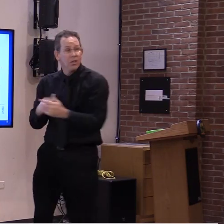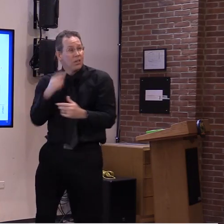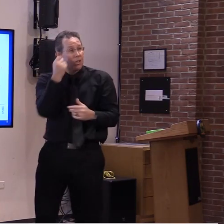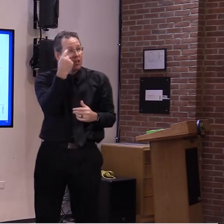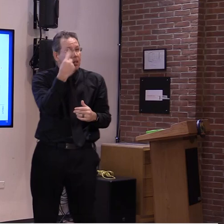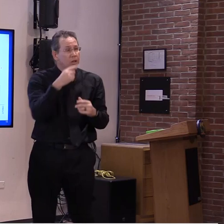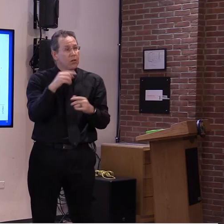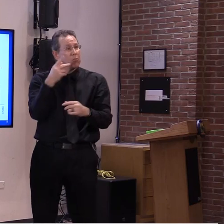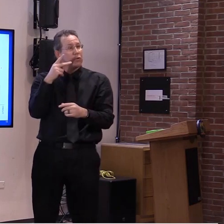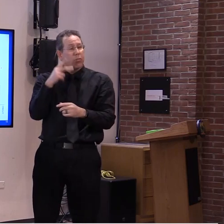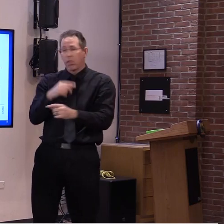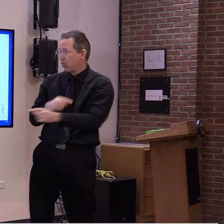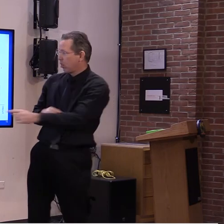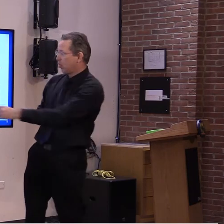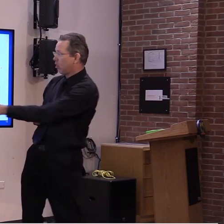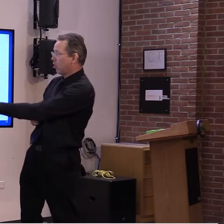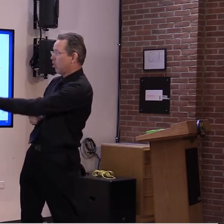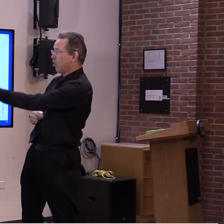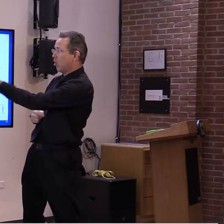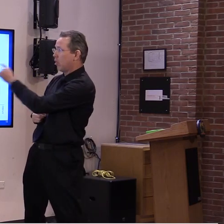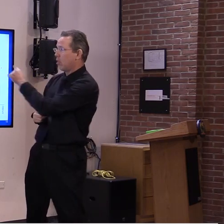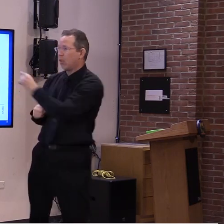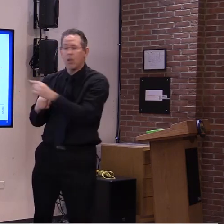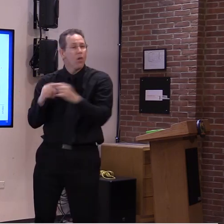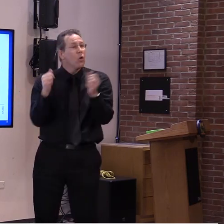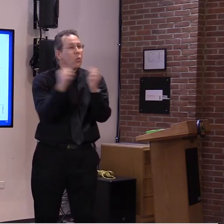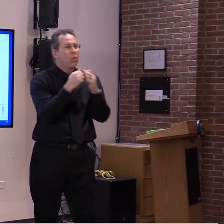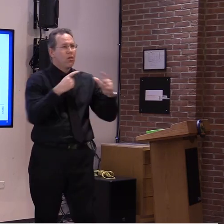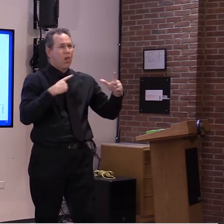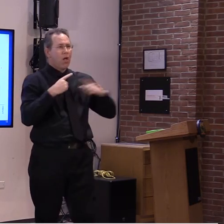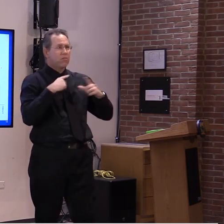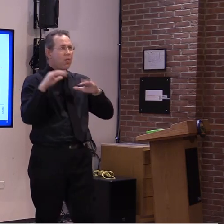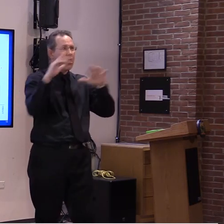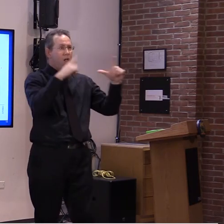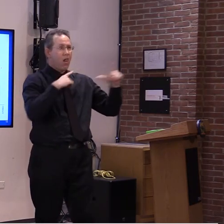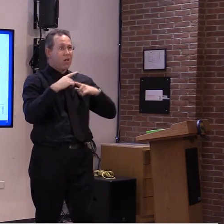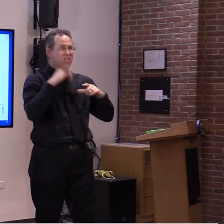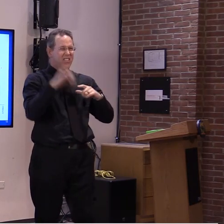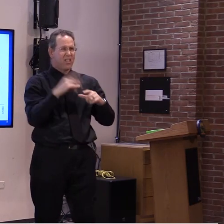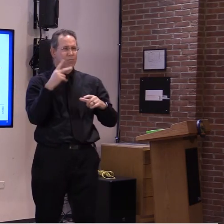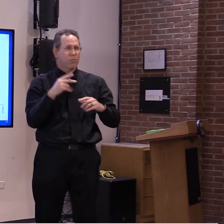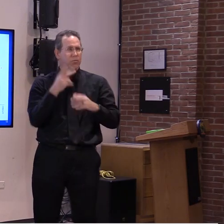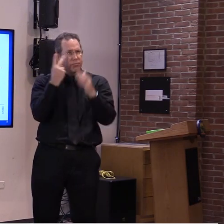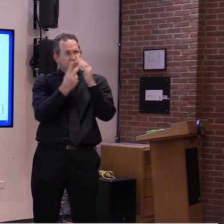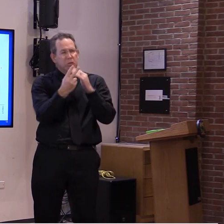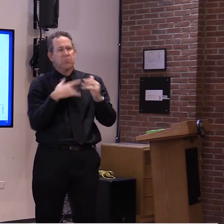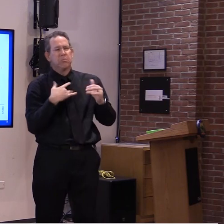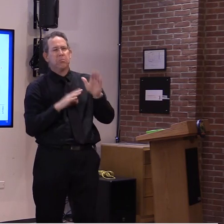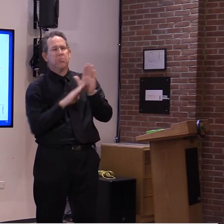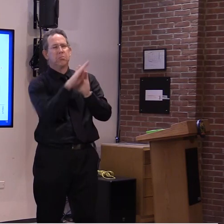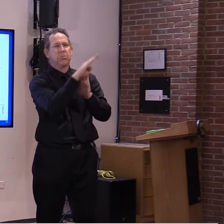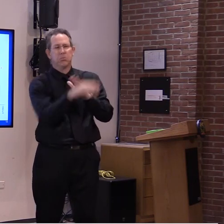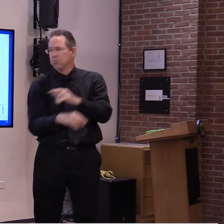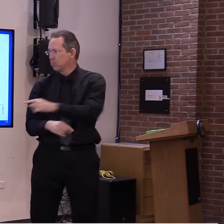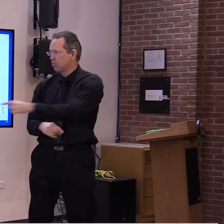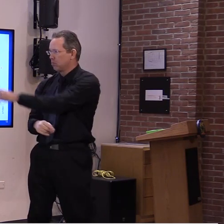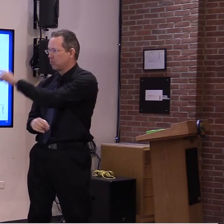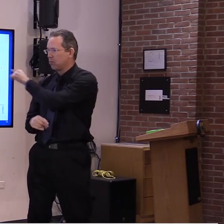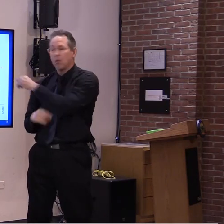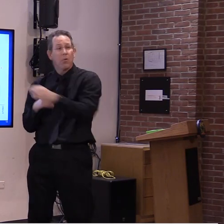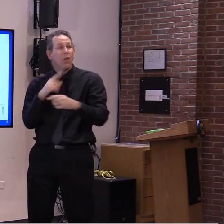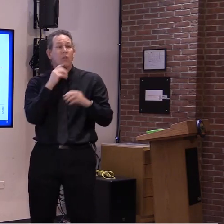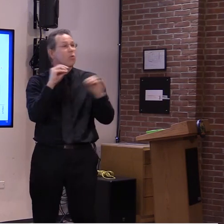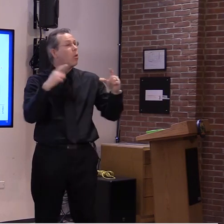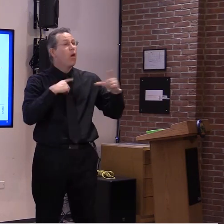showing a case trend forecast, but rather a range of outcomes. One trend line assumes there's no